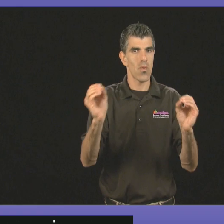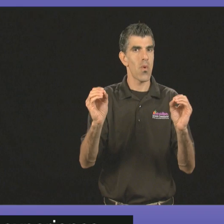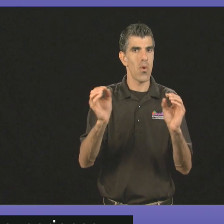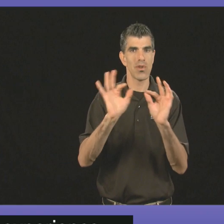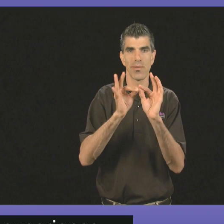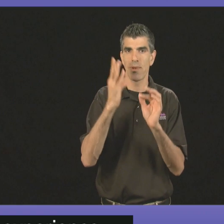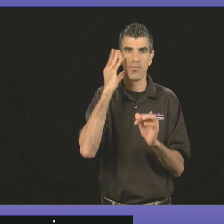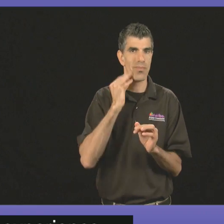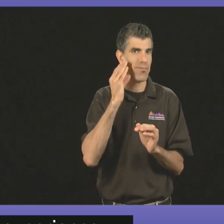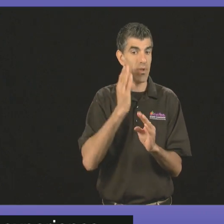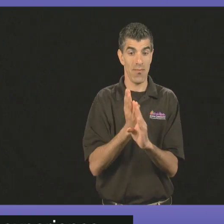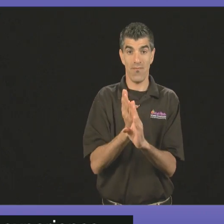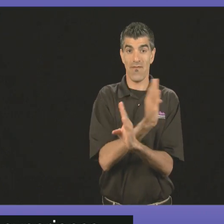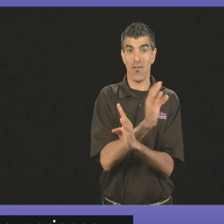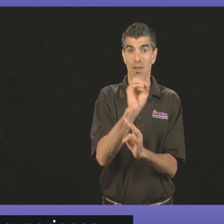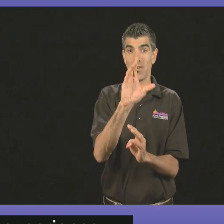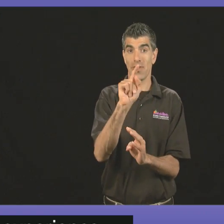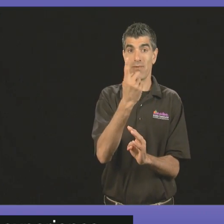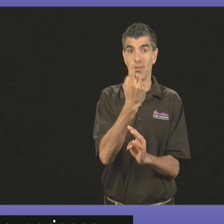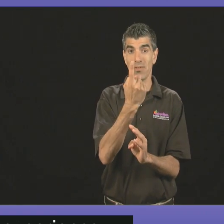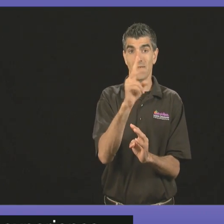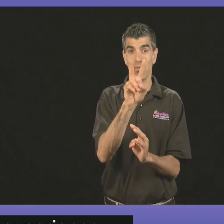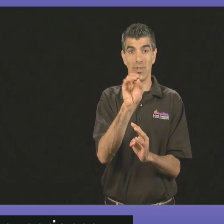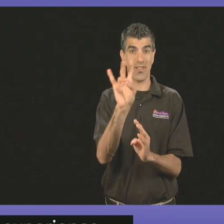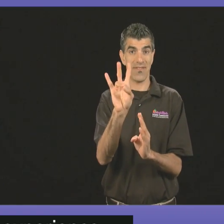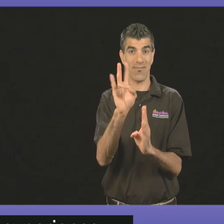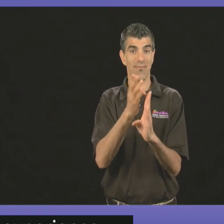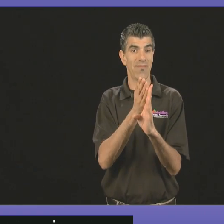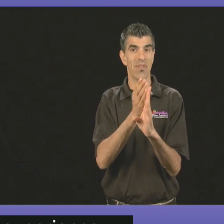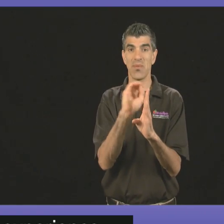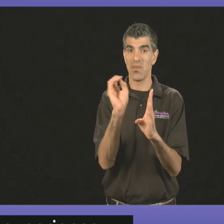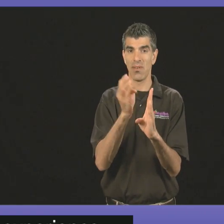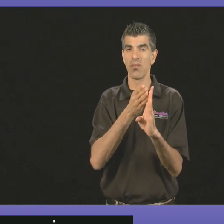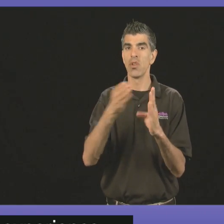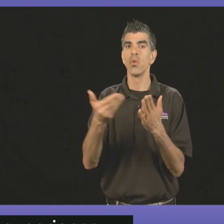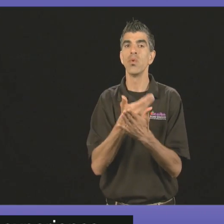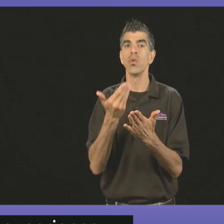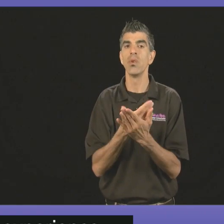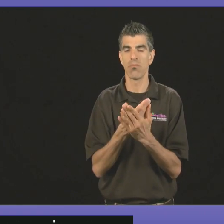have no experience prior to October 1st of 2007.